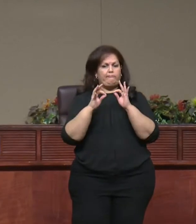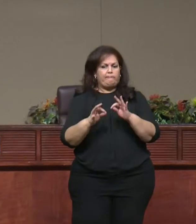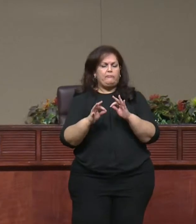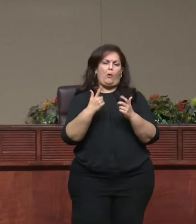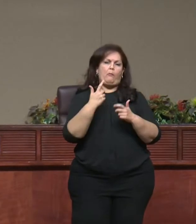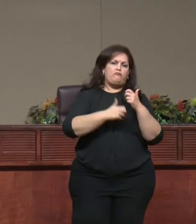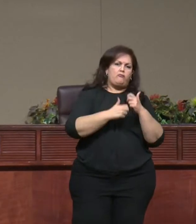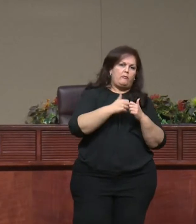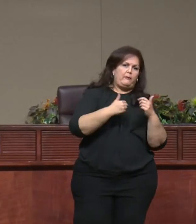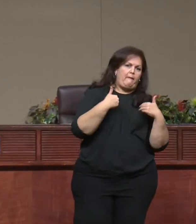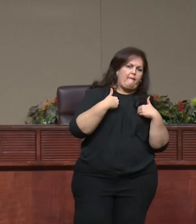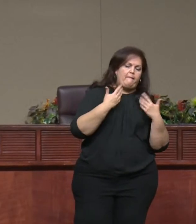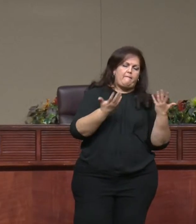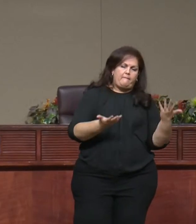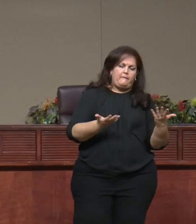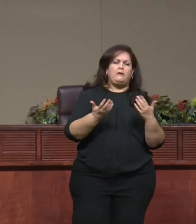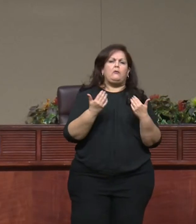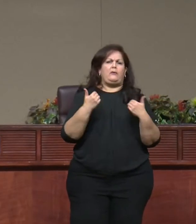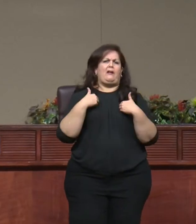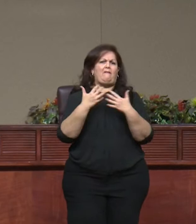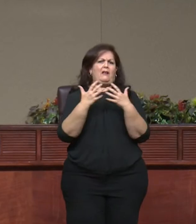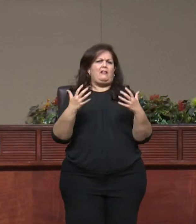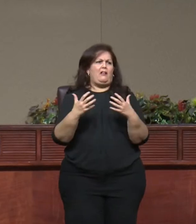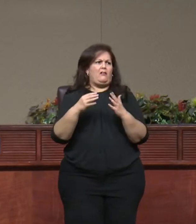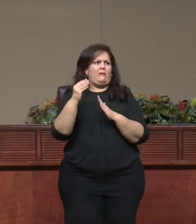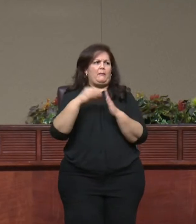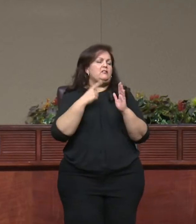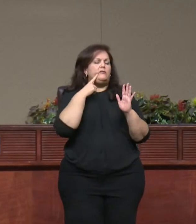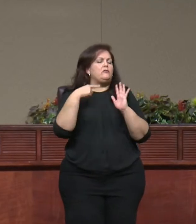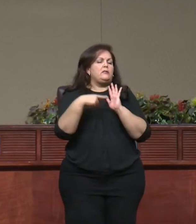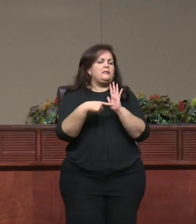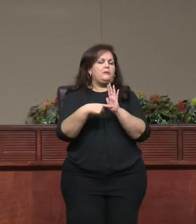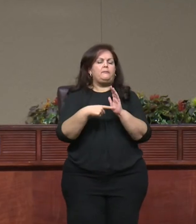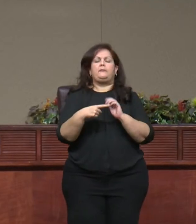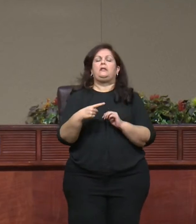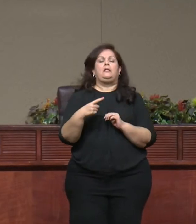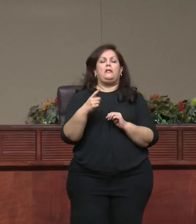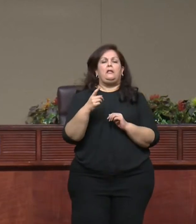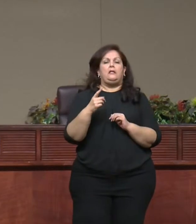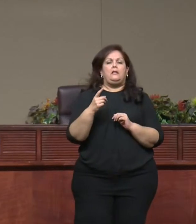not. We get a lot of applications. Just to give you an example, that for,